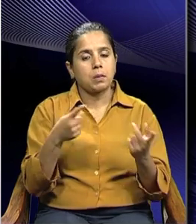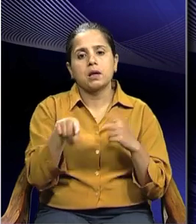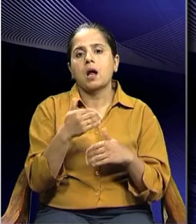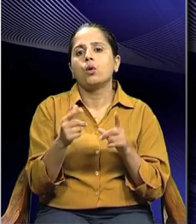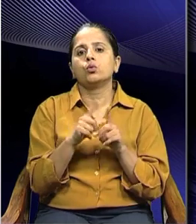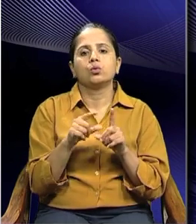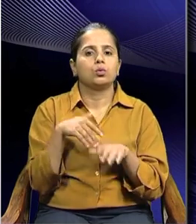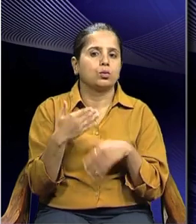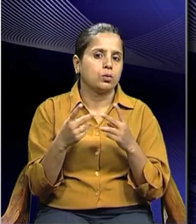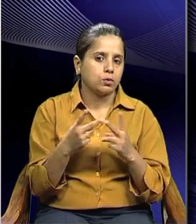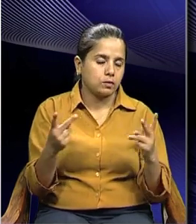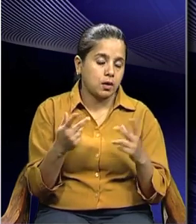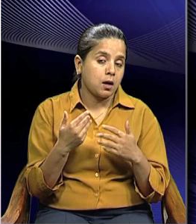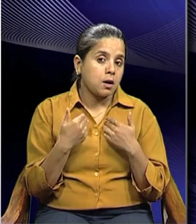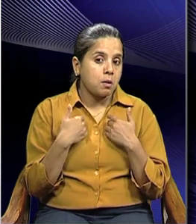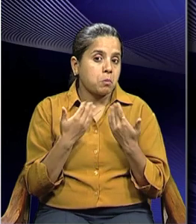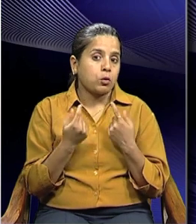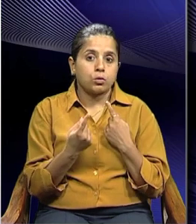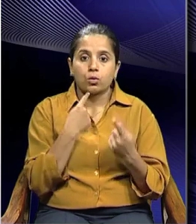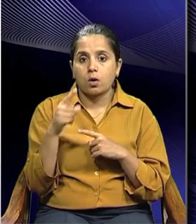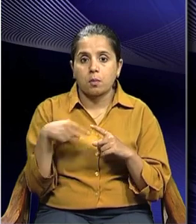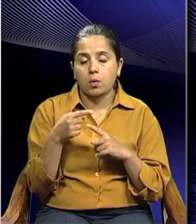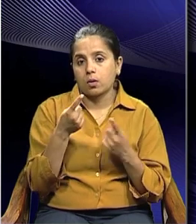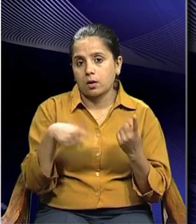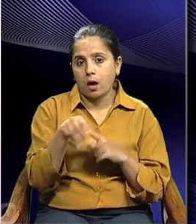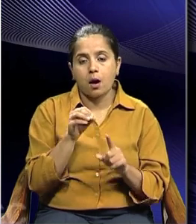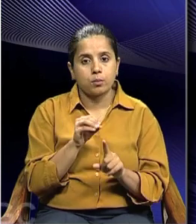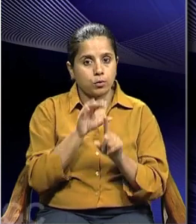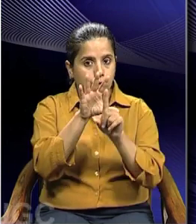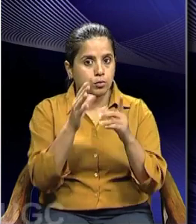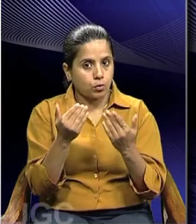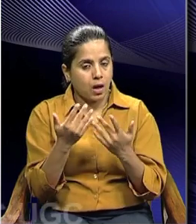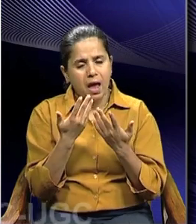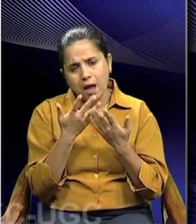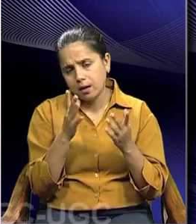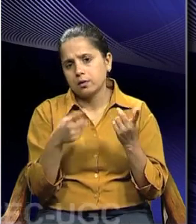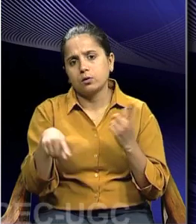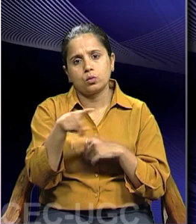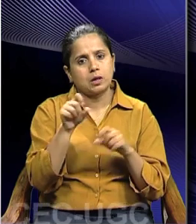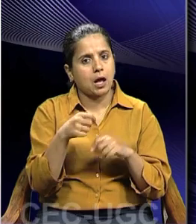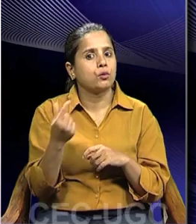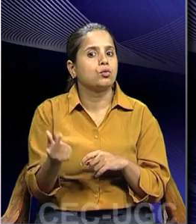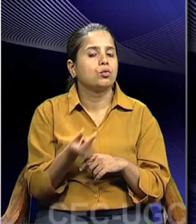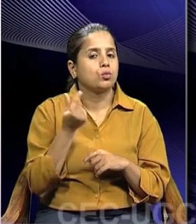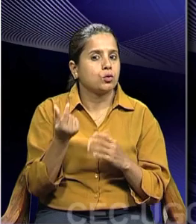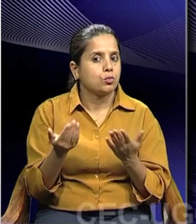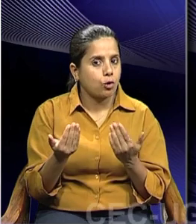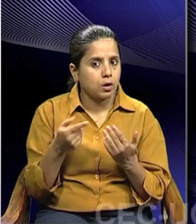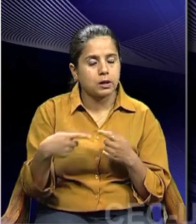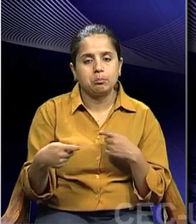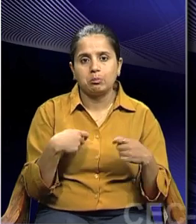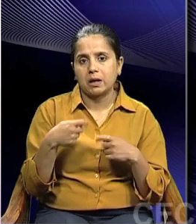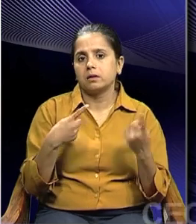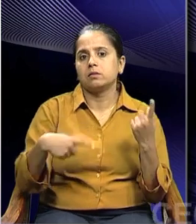with. Now we can talk about those approaches, and any one of them can be used by a business